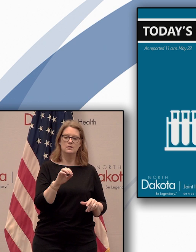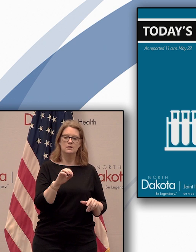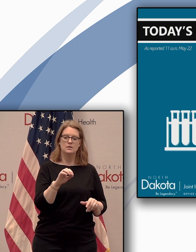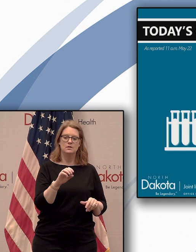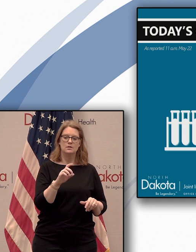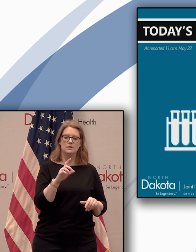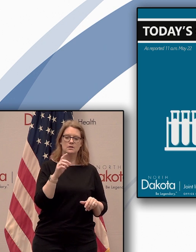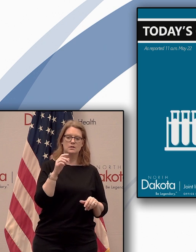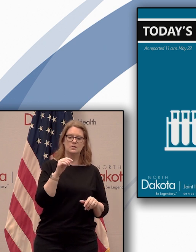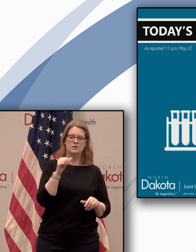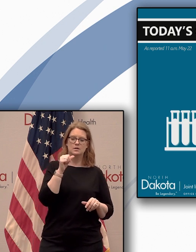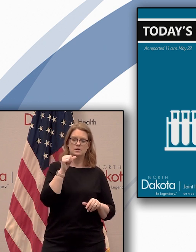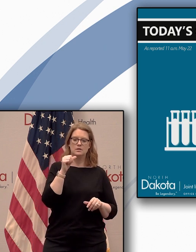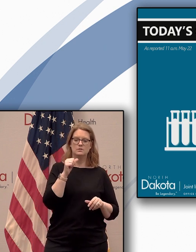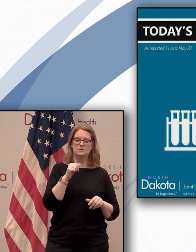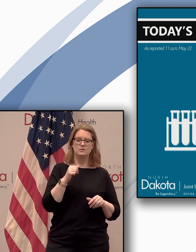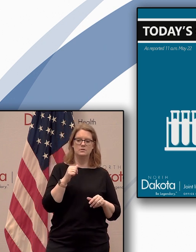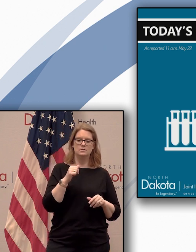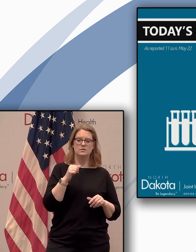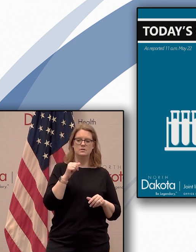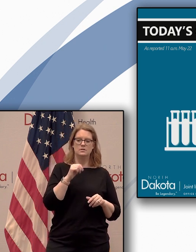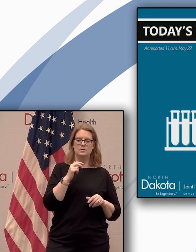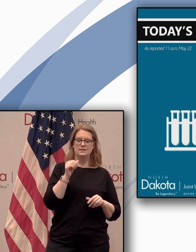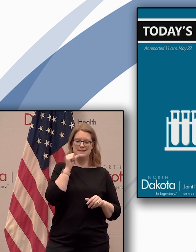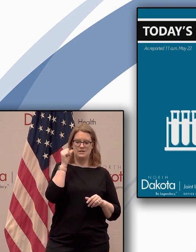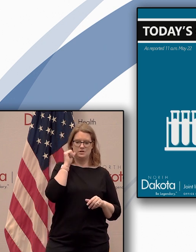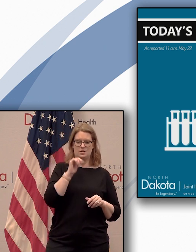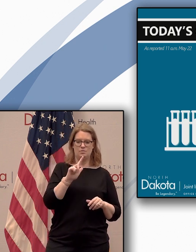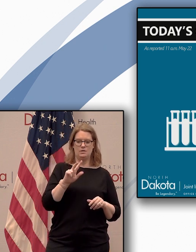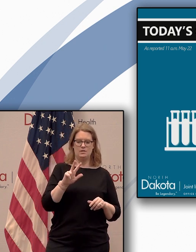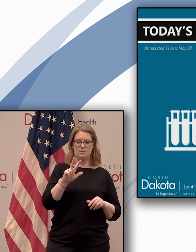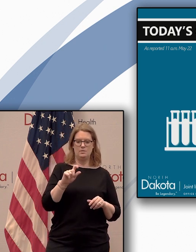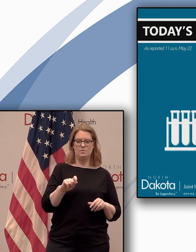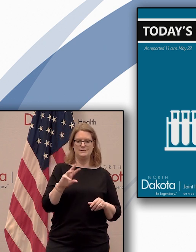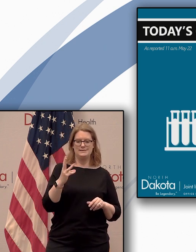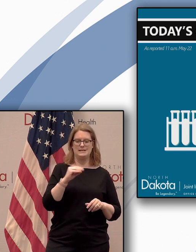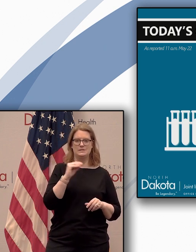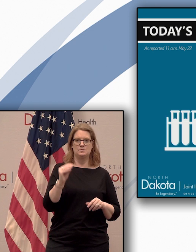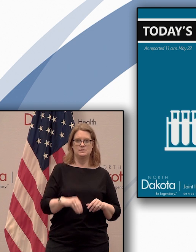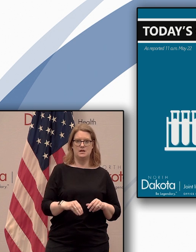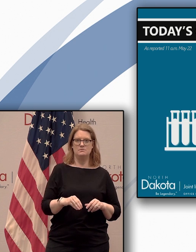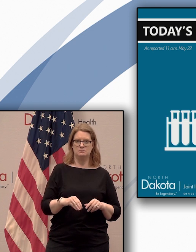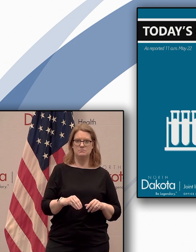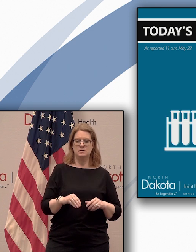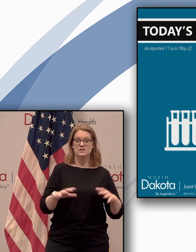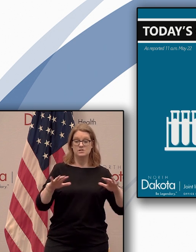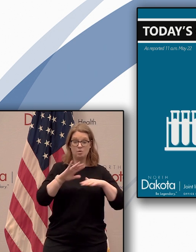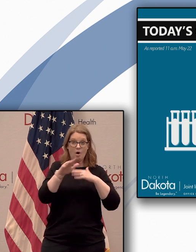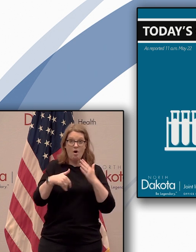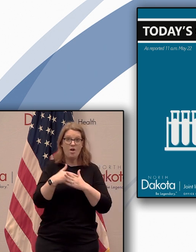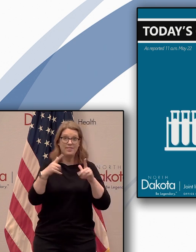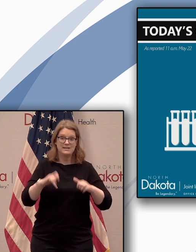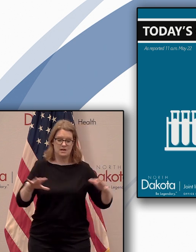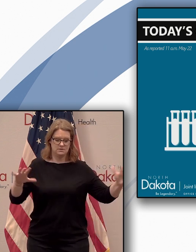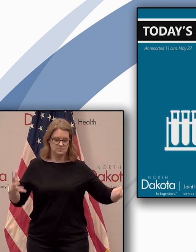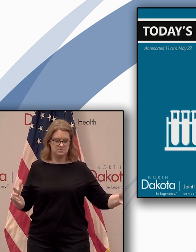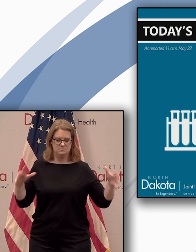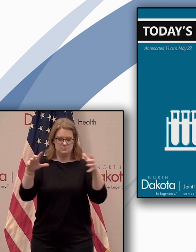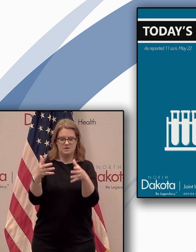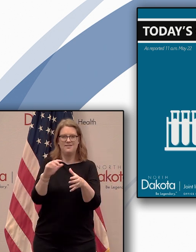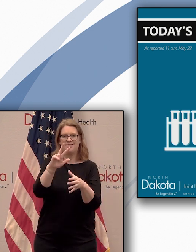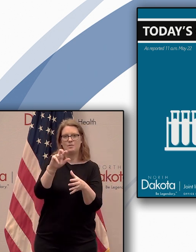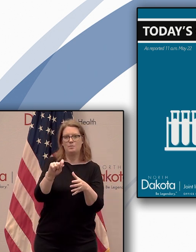for yesterday's test, to 3.6% among all the tests completed in North Dakota. That's slightly below